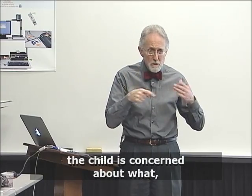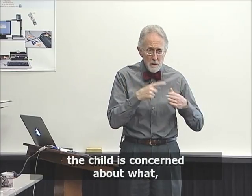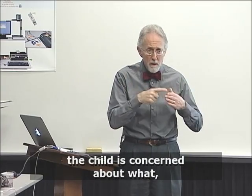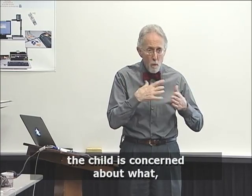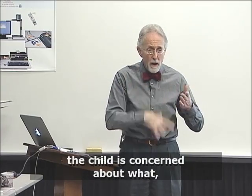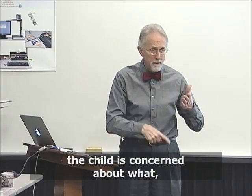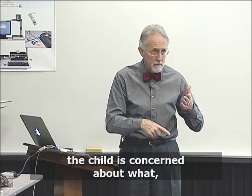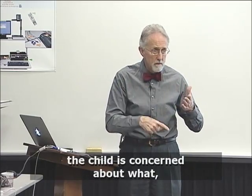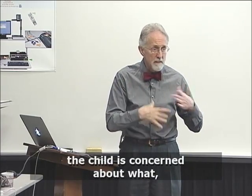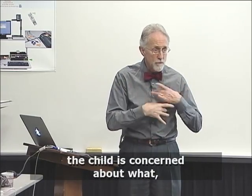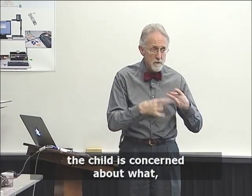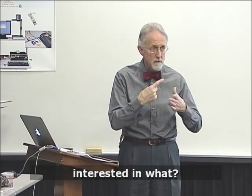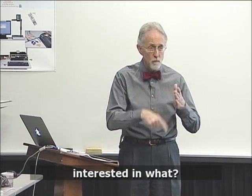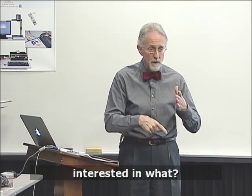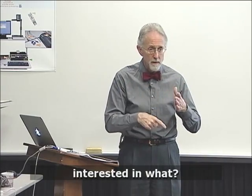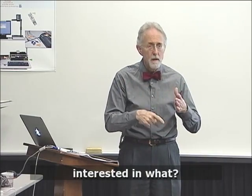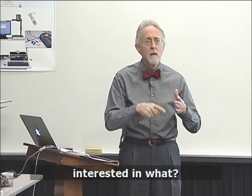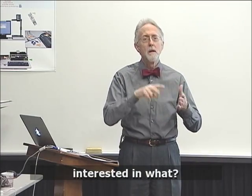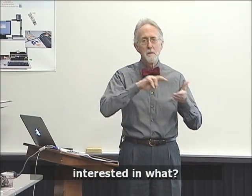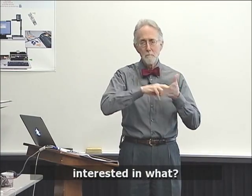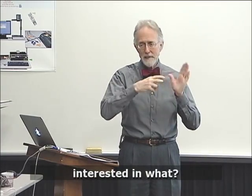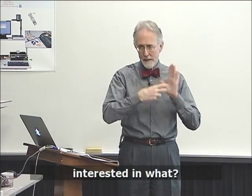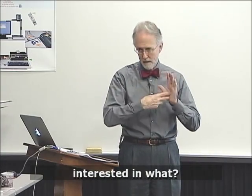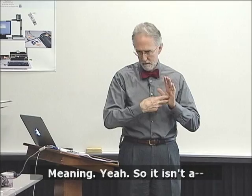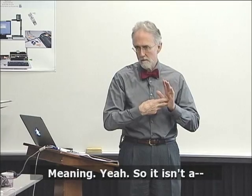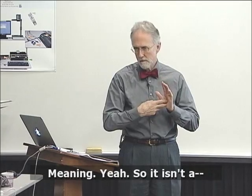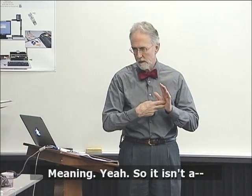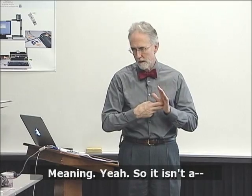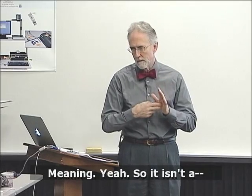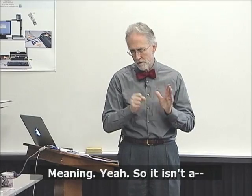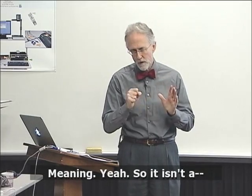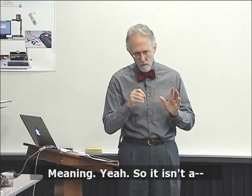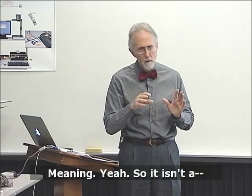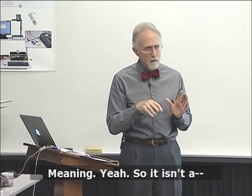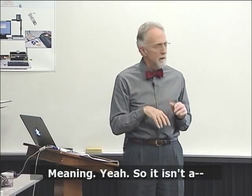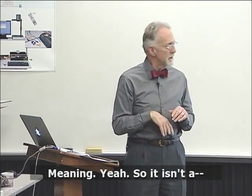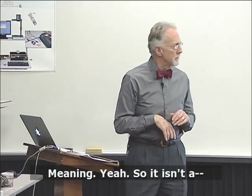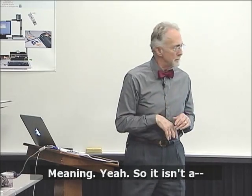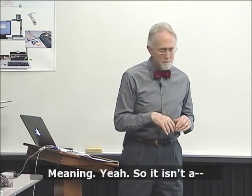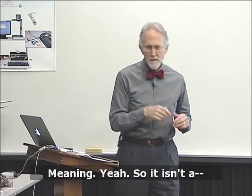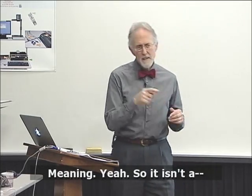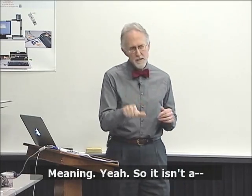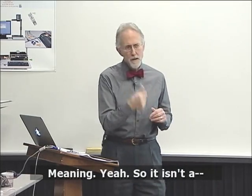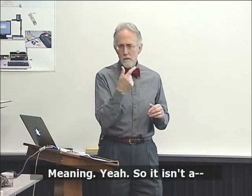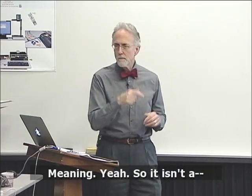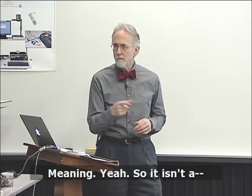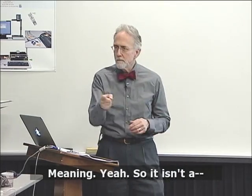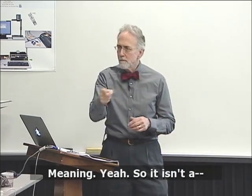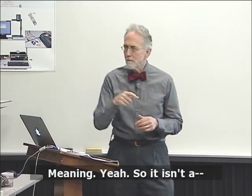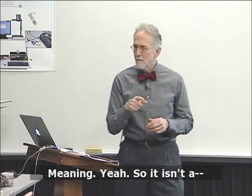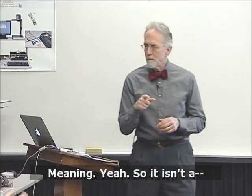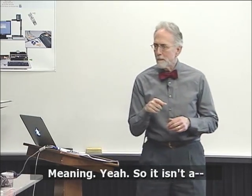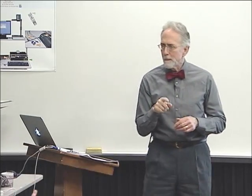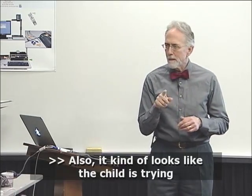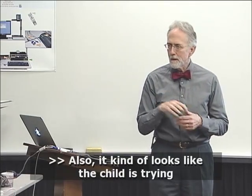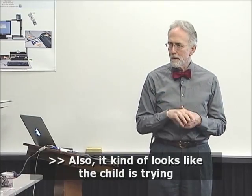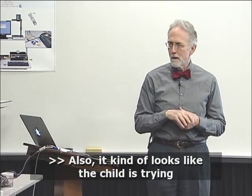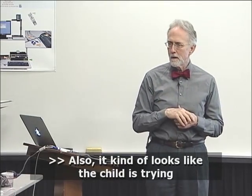about what? Interested in what? Meaning. Yeah. So here's another. Also, it kind